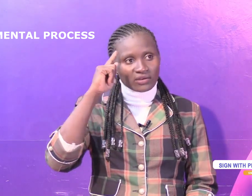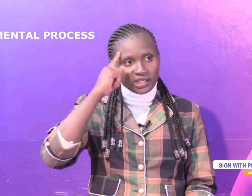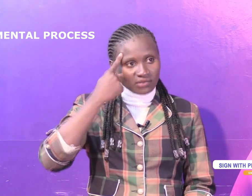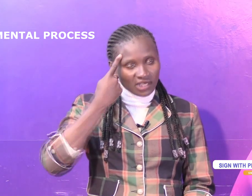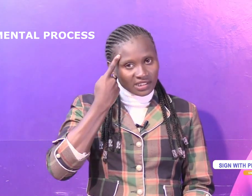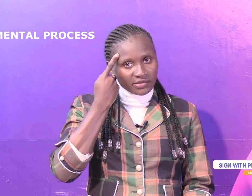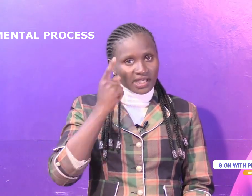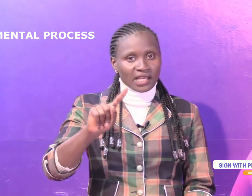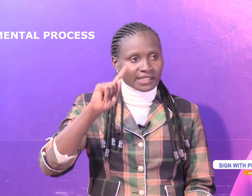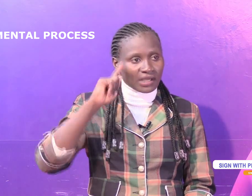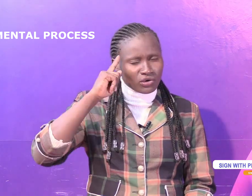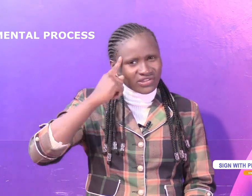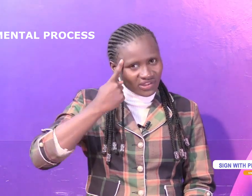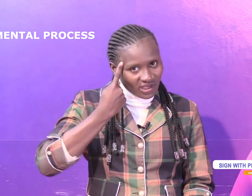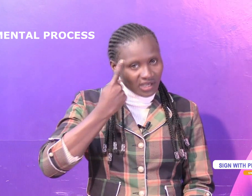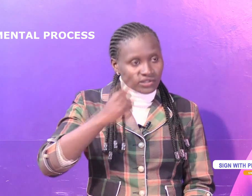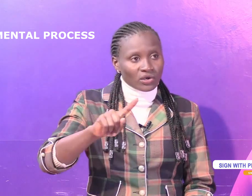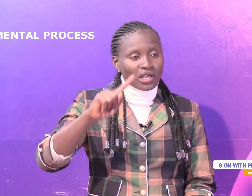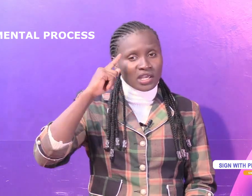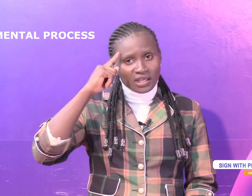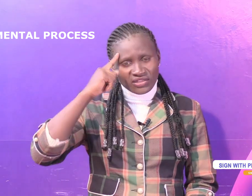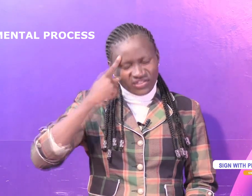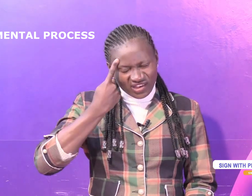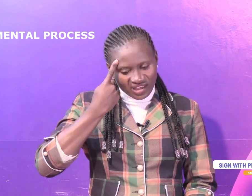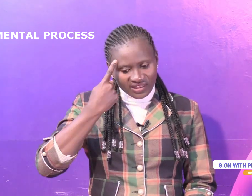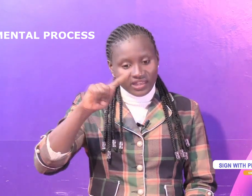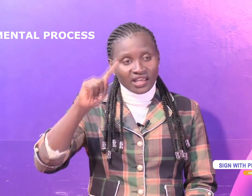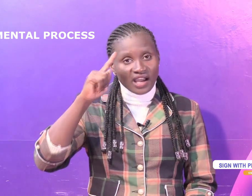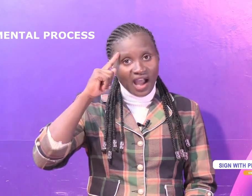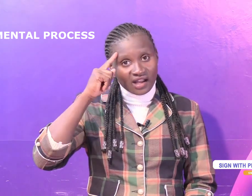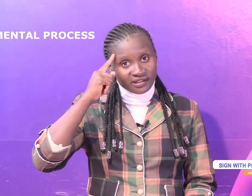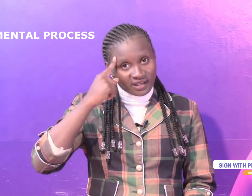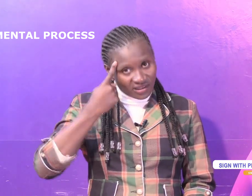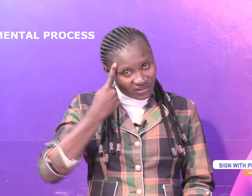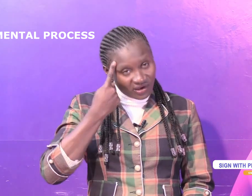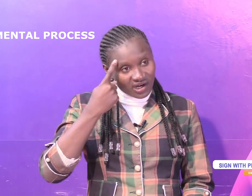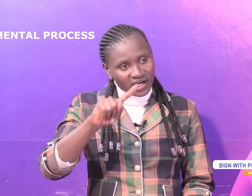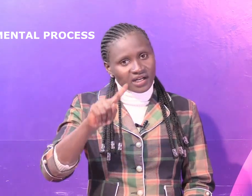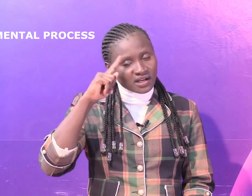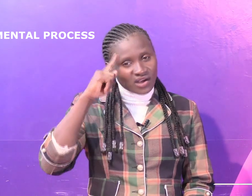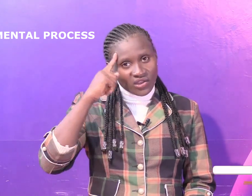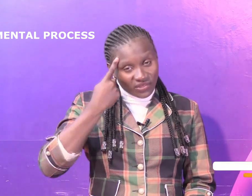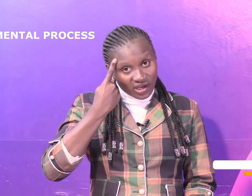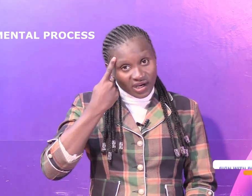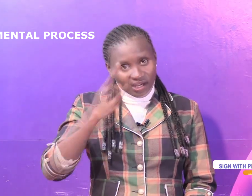it something like a circle. You are thinking. So thinking hard. Think, it's like